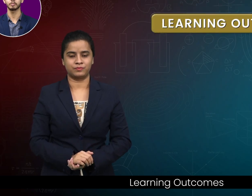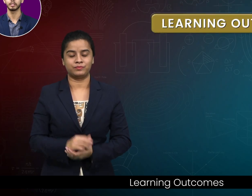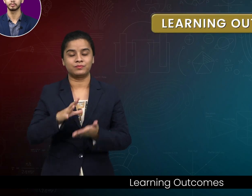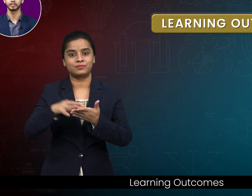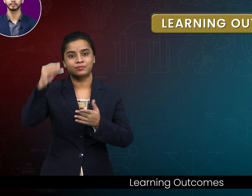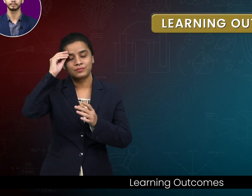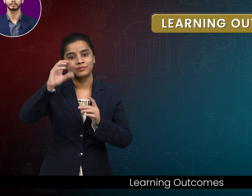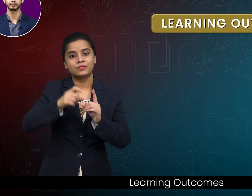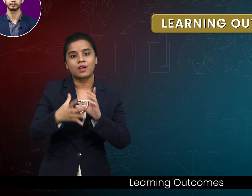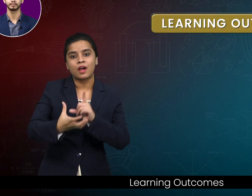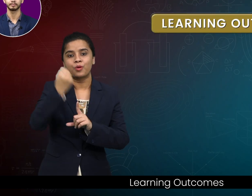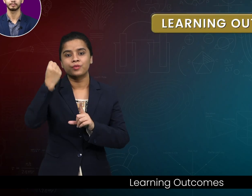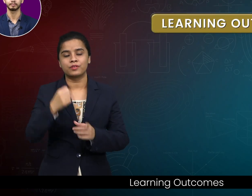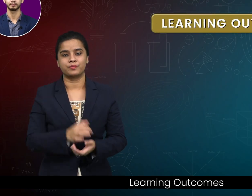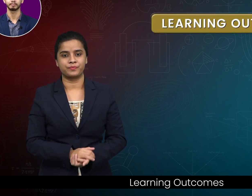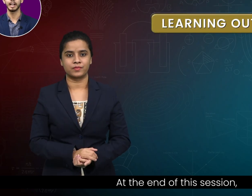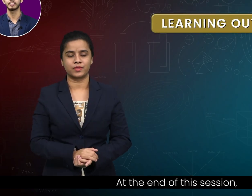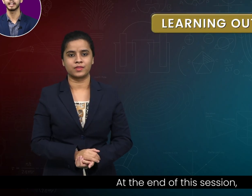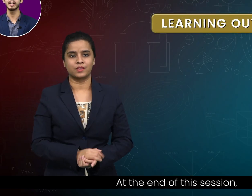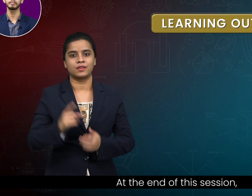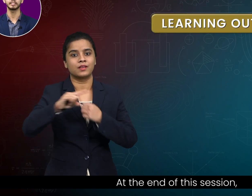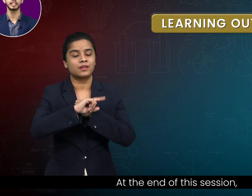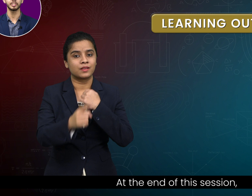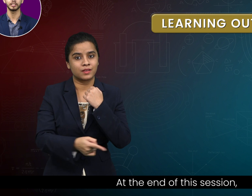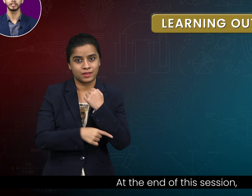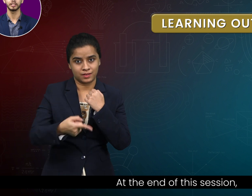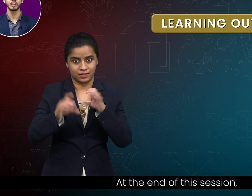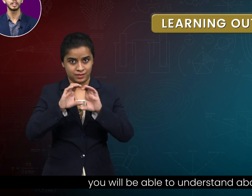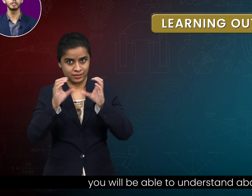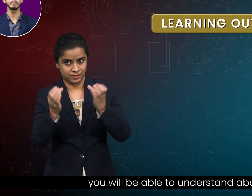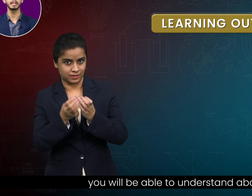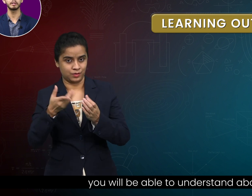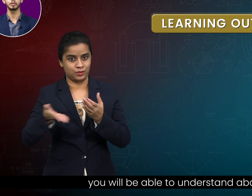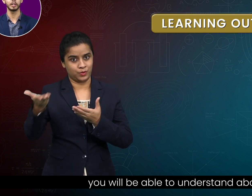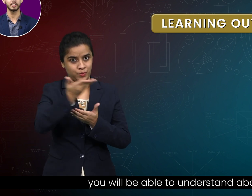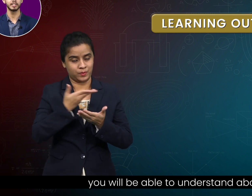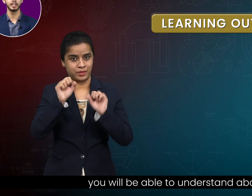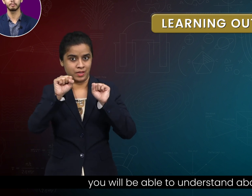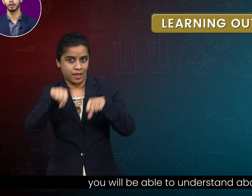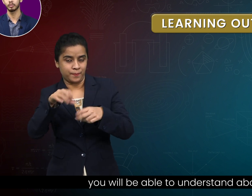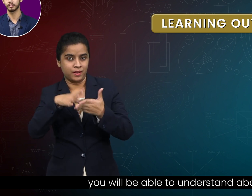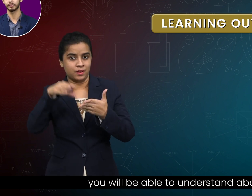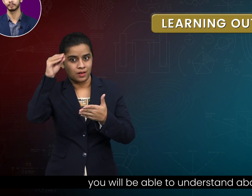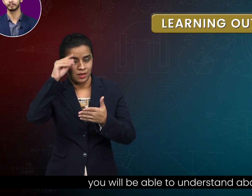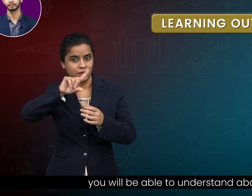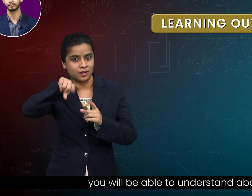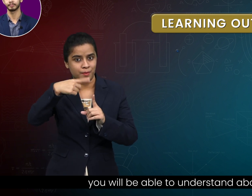Learning outcomes. At the end of this session, you will be able to understand